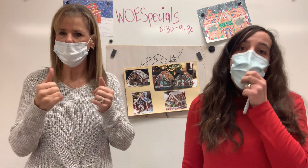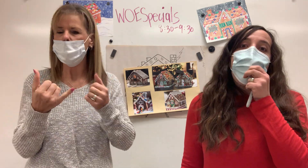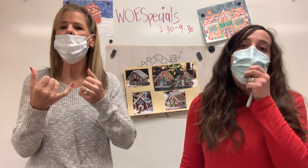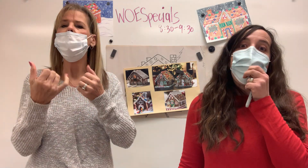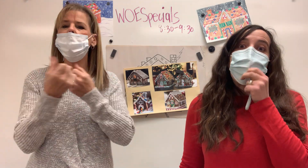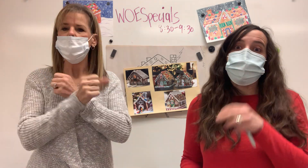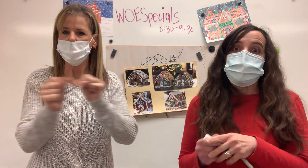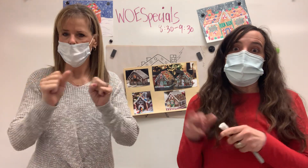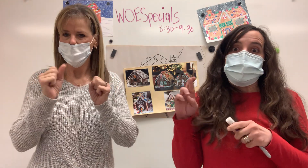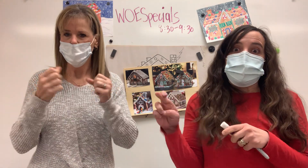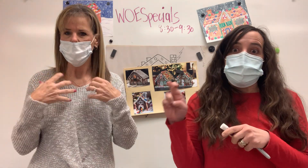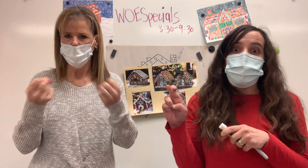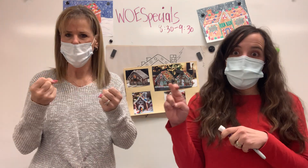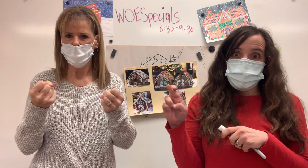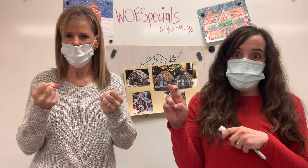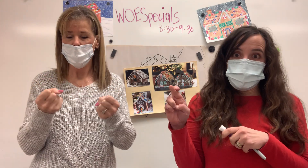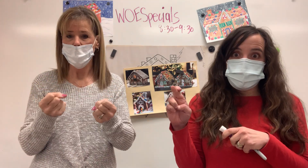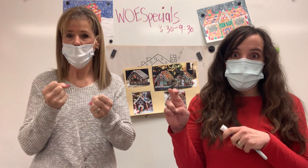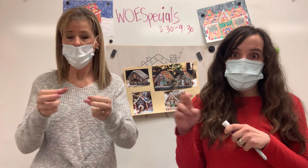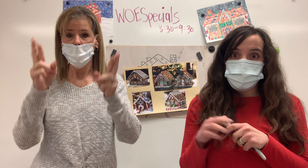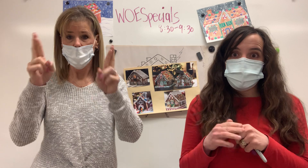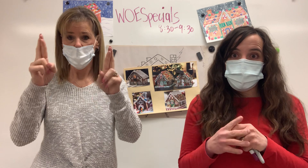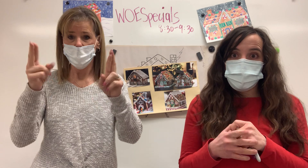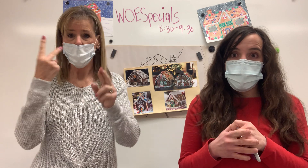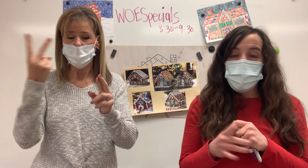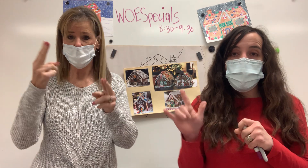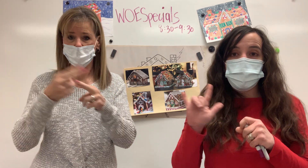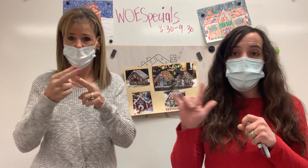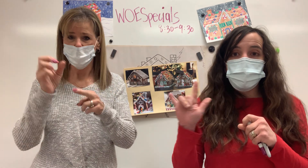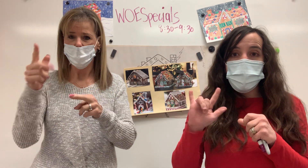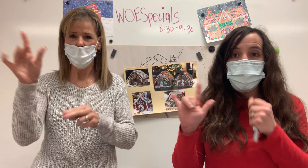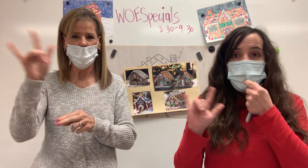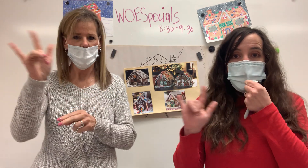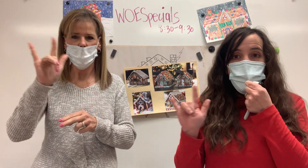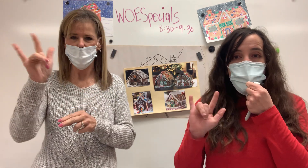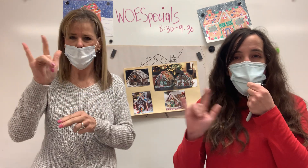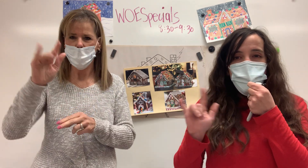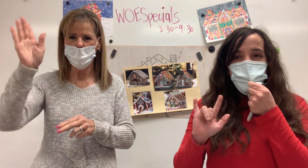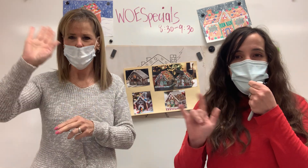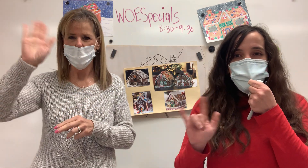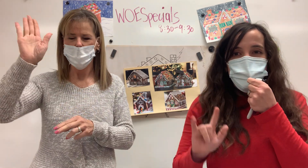and hopefully we'll see you very soon, okay? I love you all. Bye, warriors.